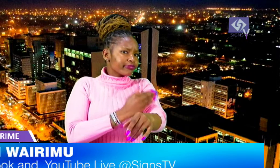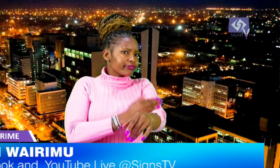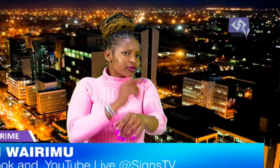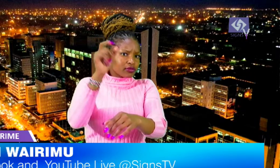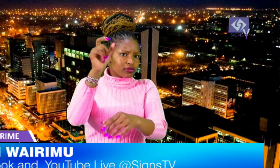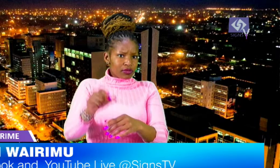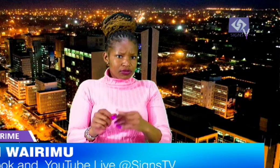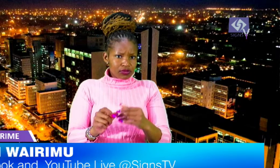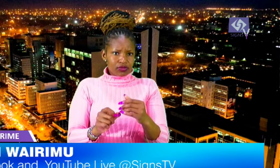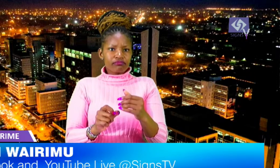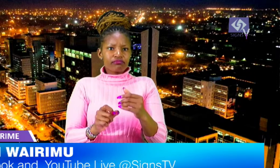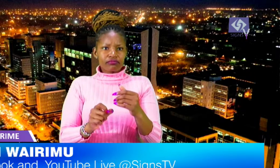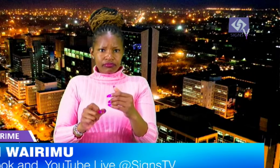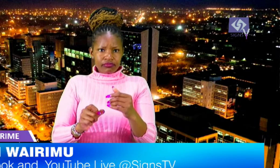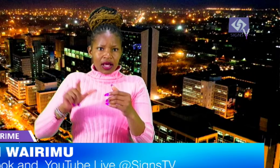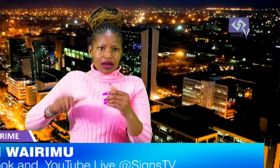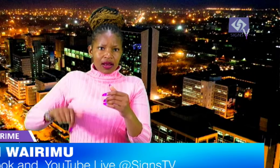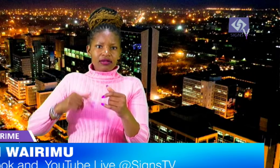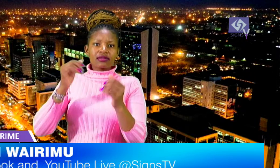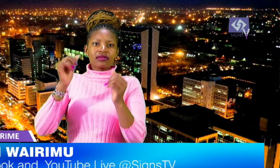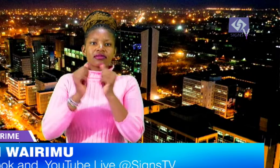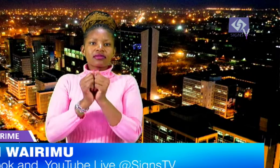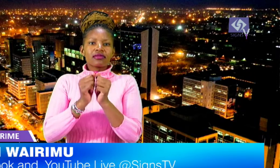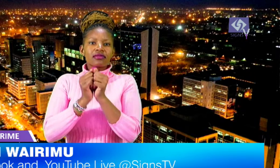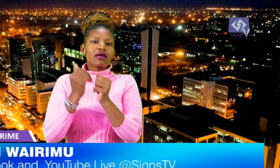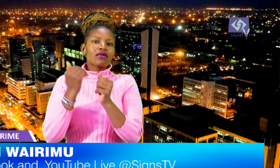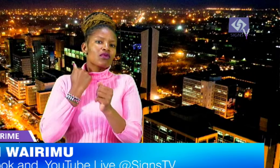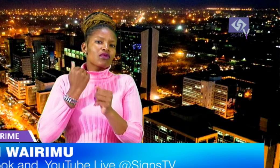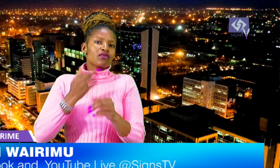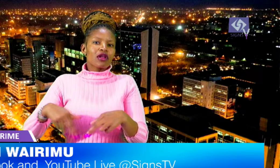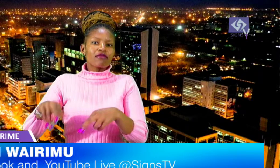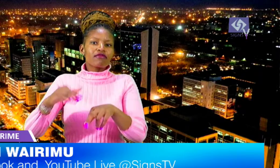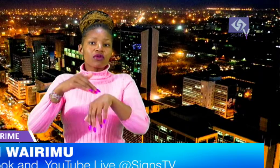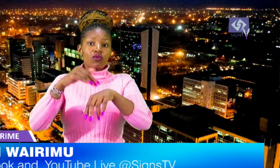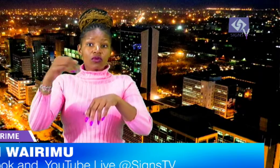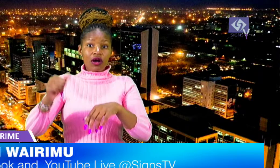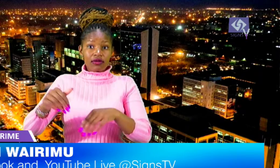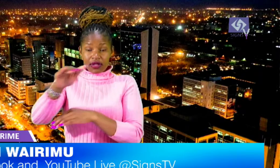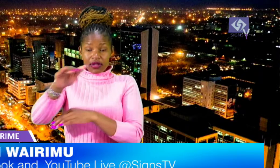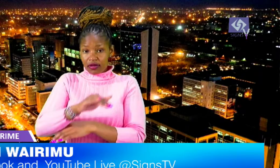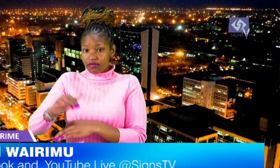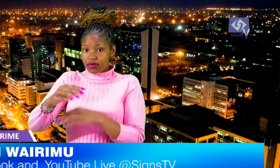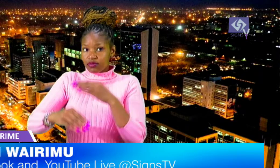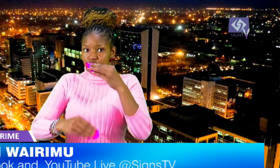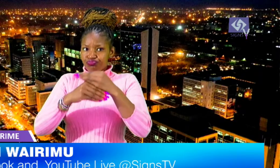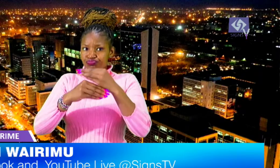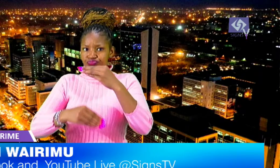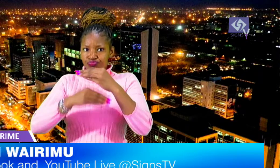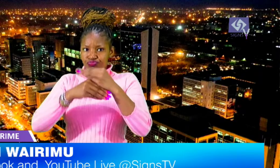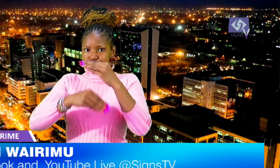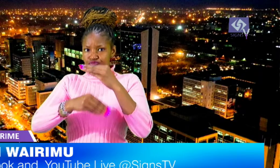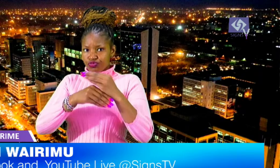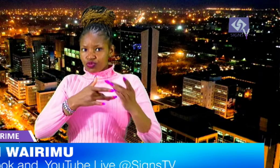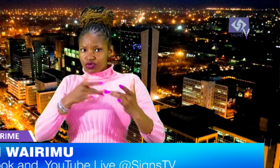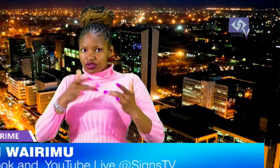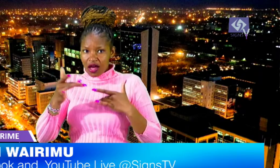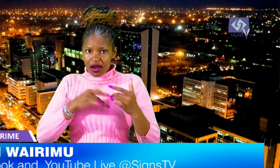of at least 10 crucial roads in the area, addressing concerns about the poor state of transportation